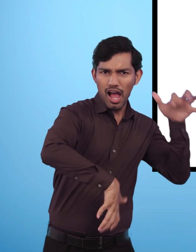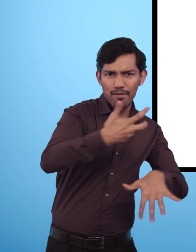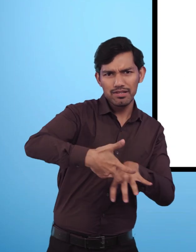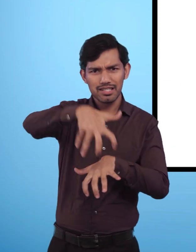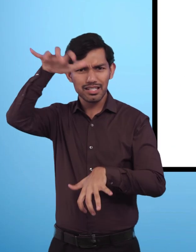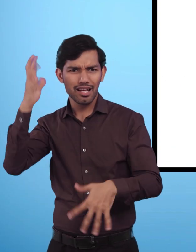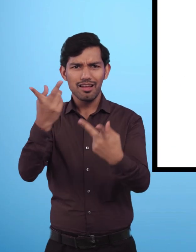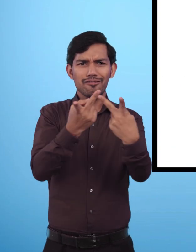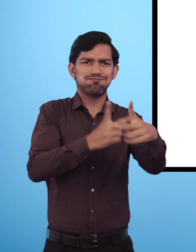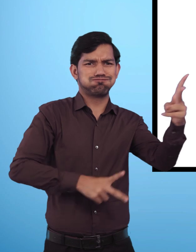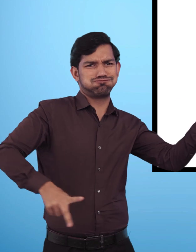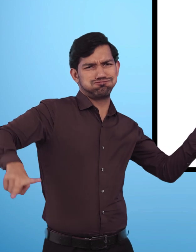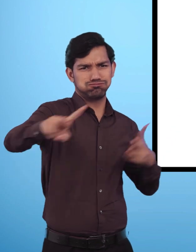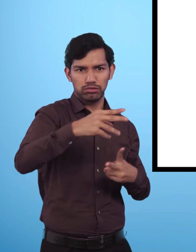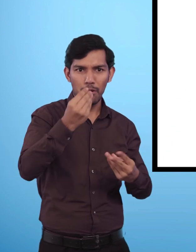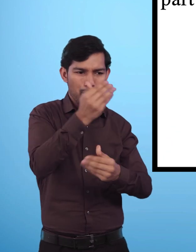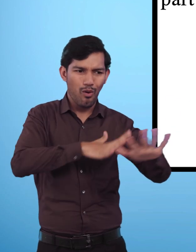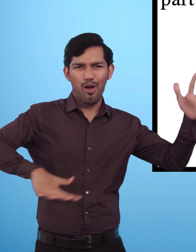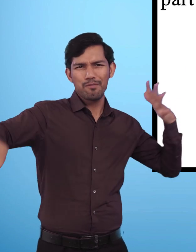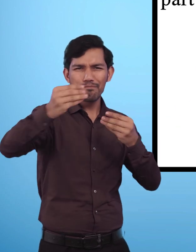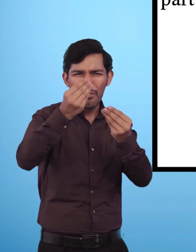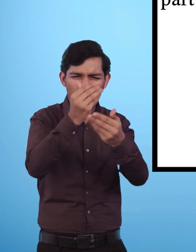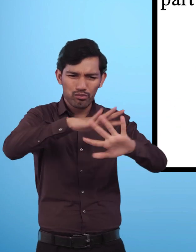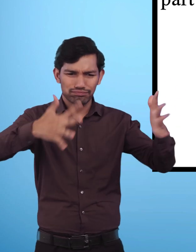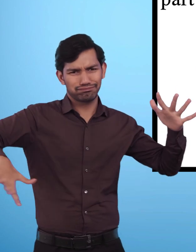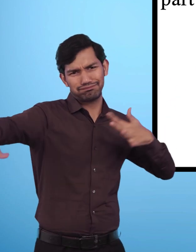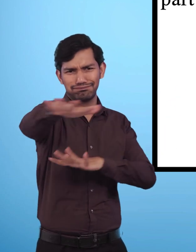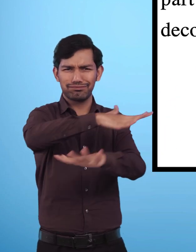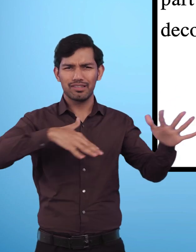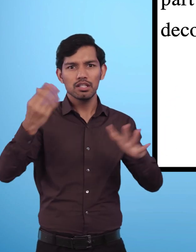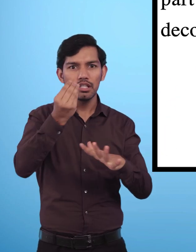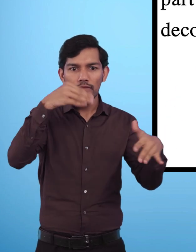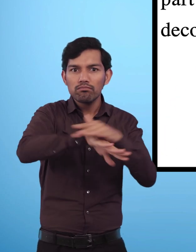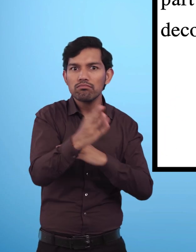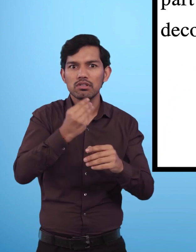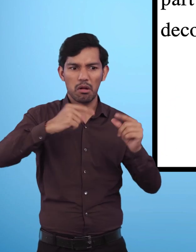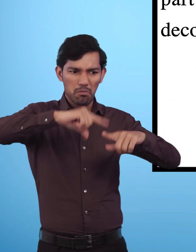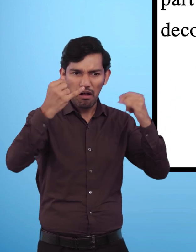Plants and animals also become part of the soil as they decompose and decay.